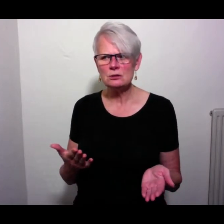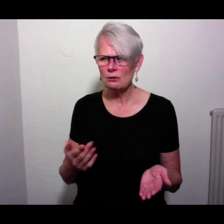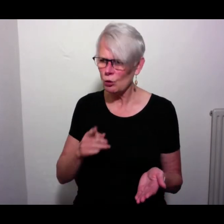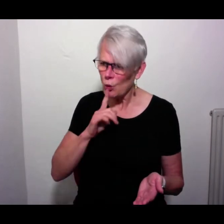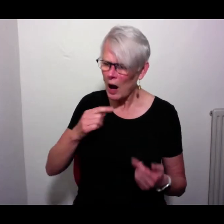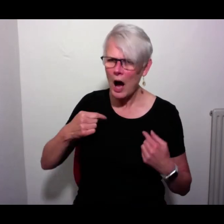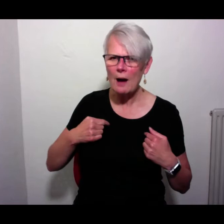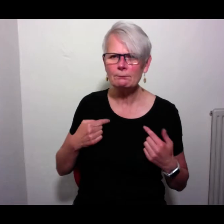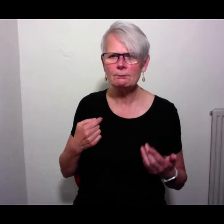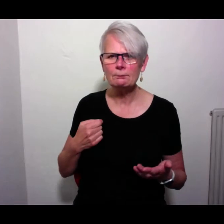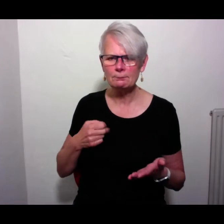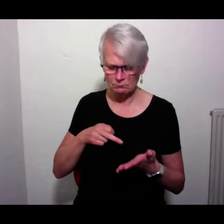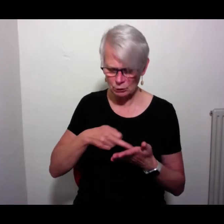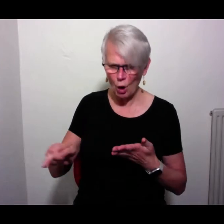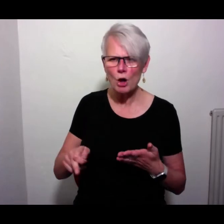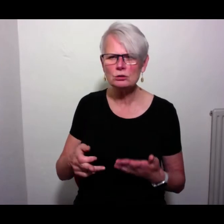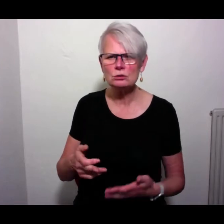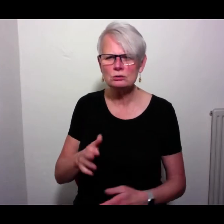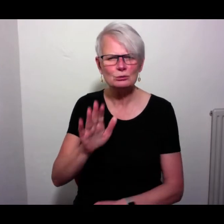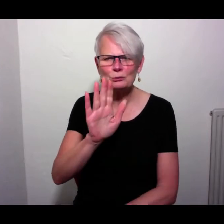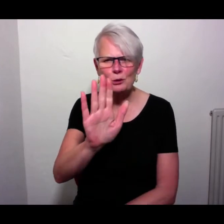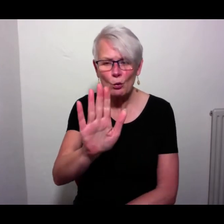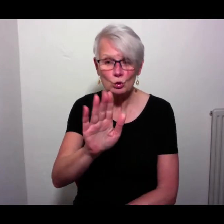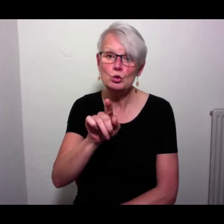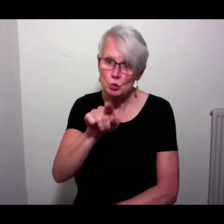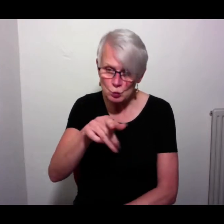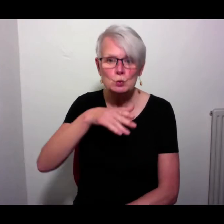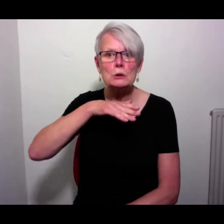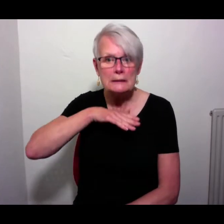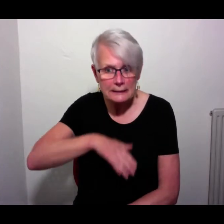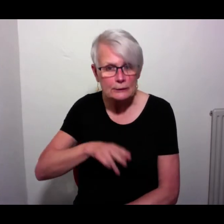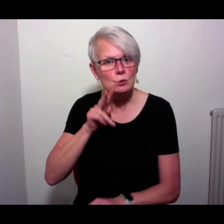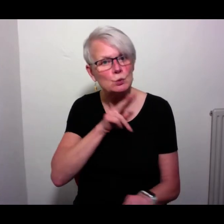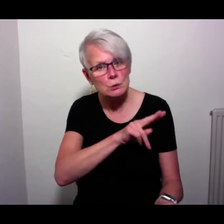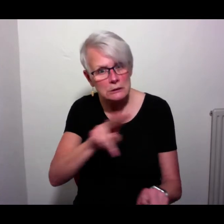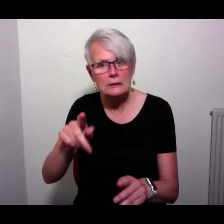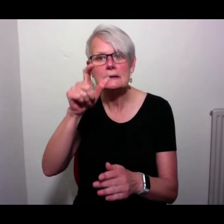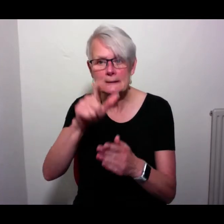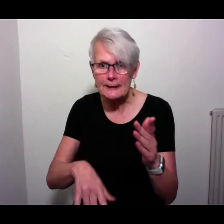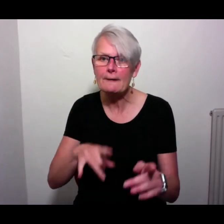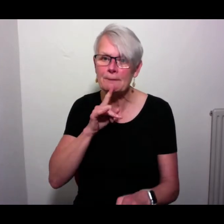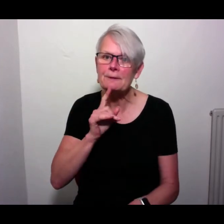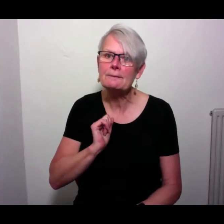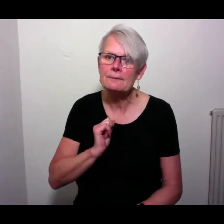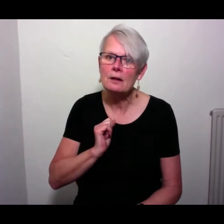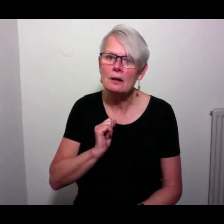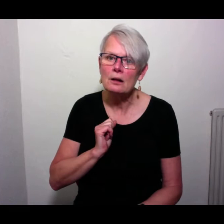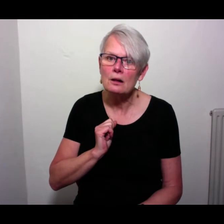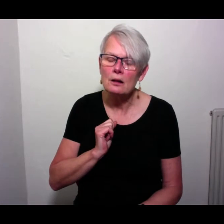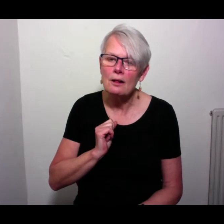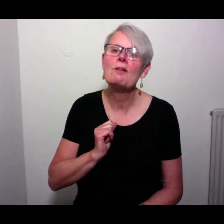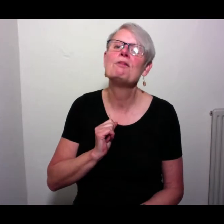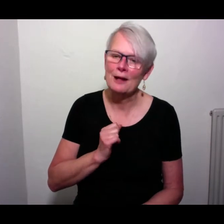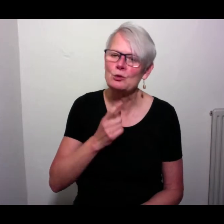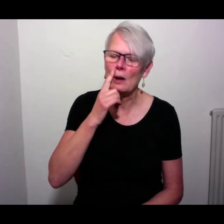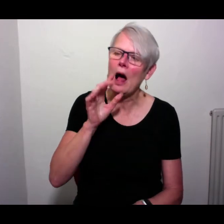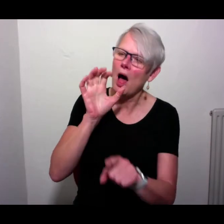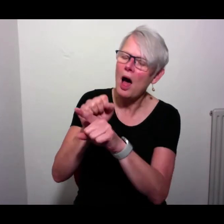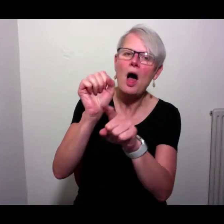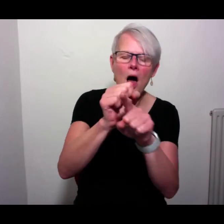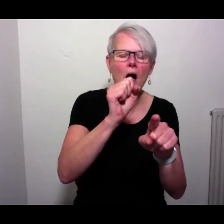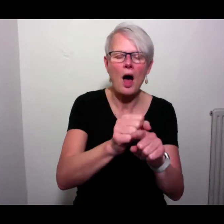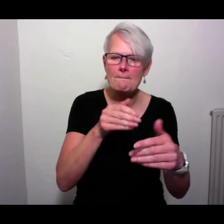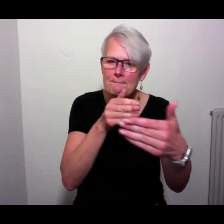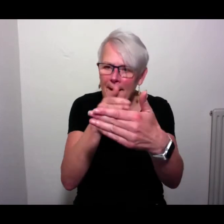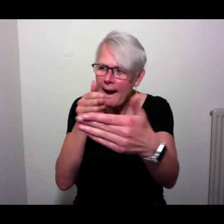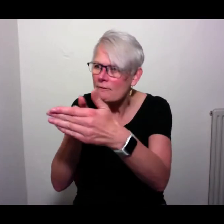experience and who I am. You need to see us as disabled people. Otherwise, you don't see